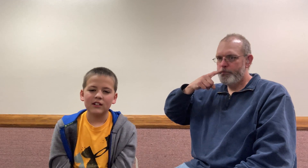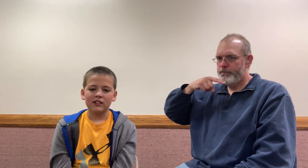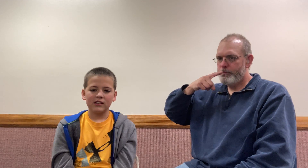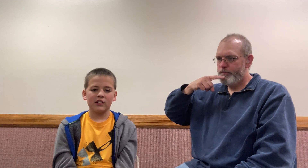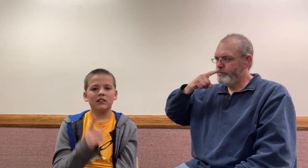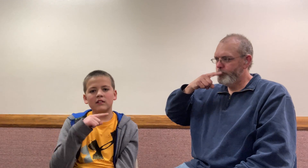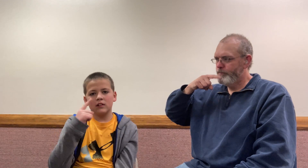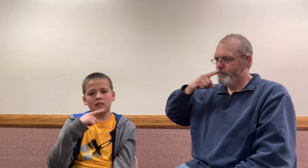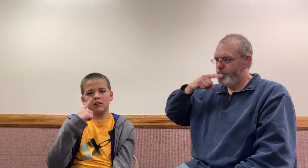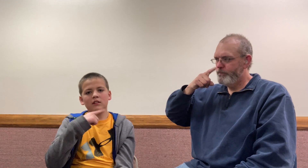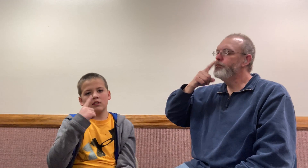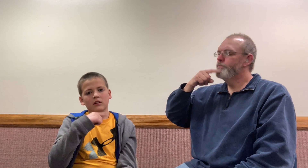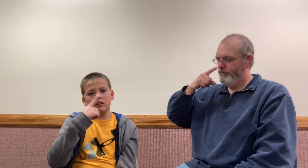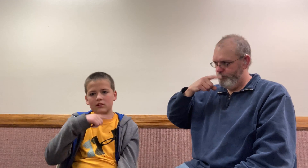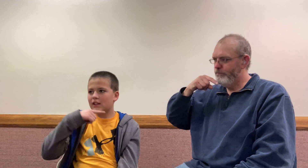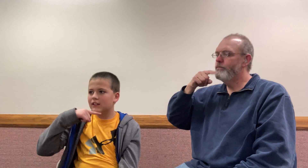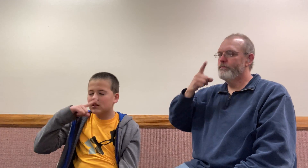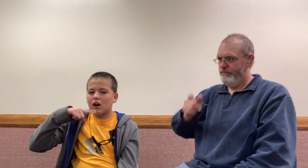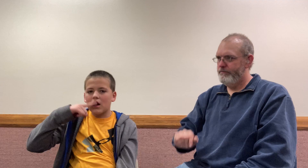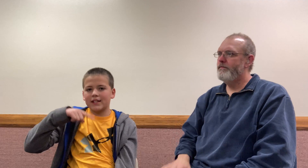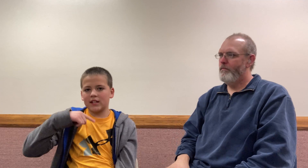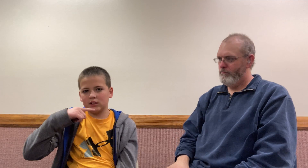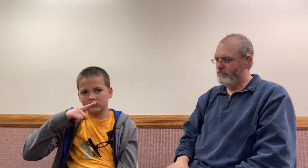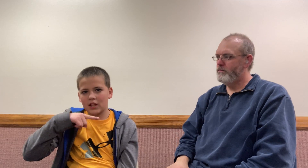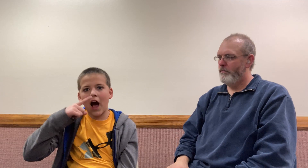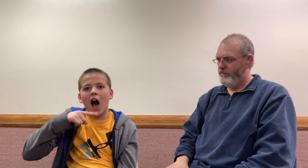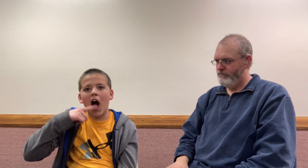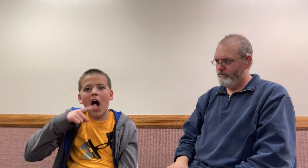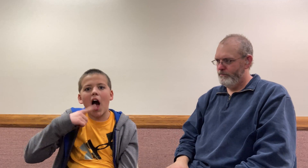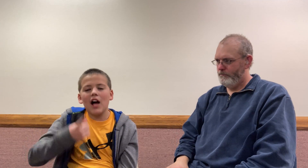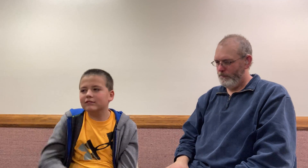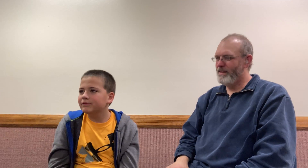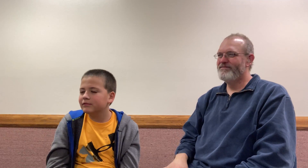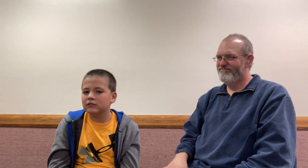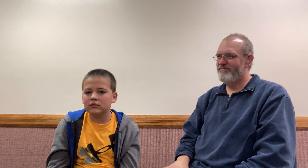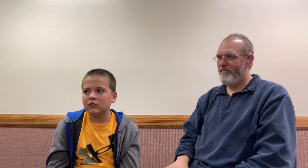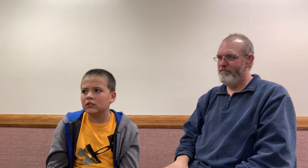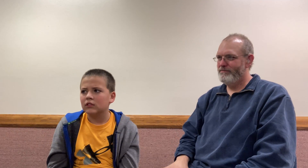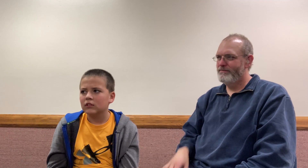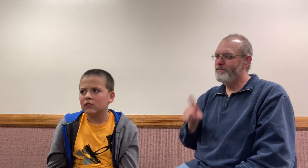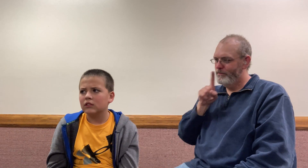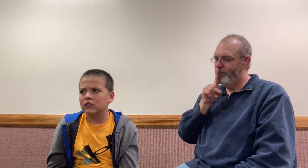What do you do hearing? Just like hearing Like people? talking. Yep. And how would you do deaf?